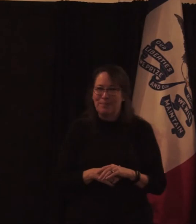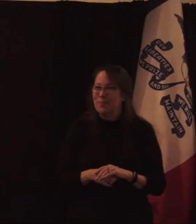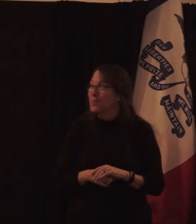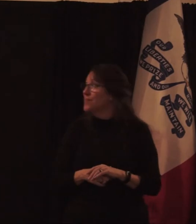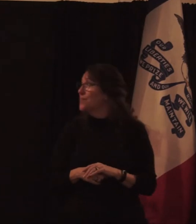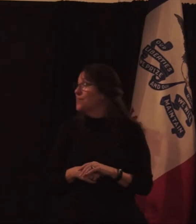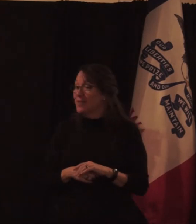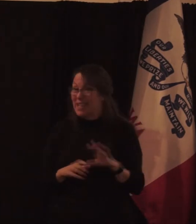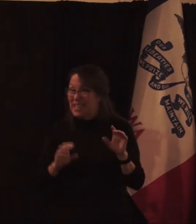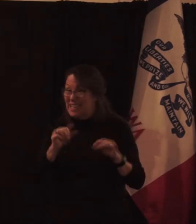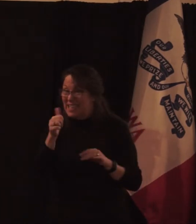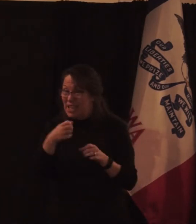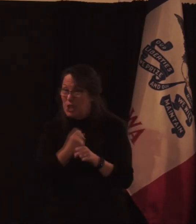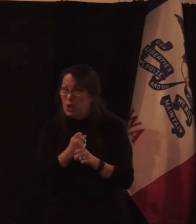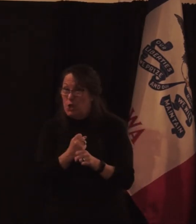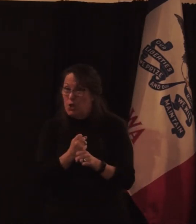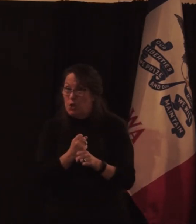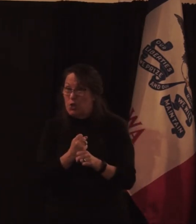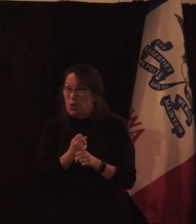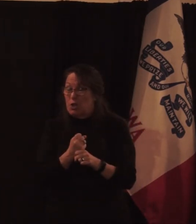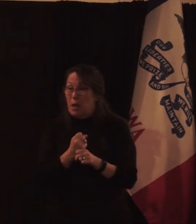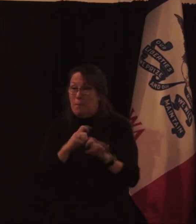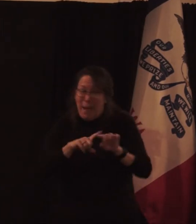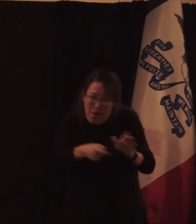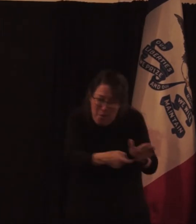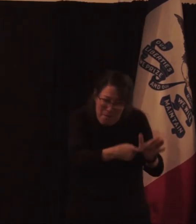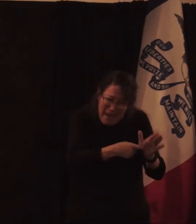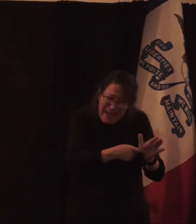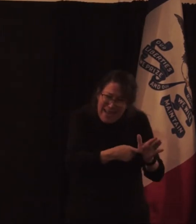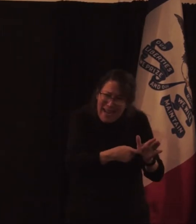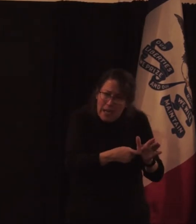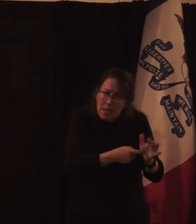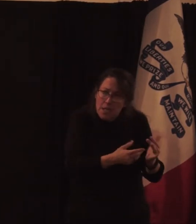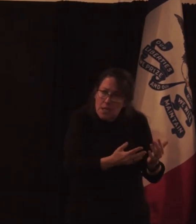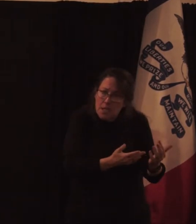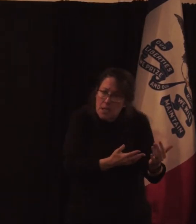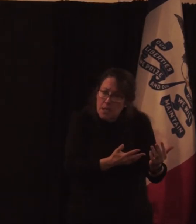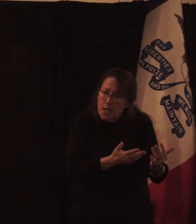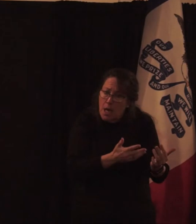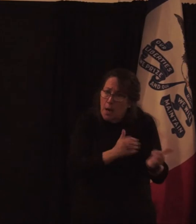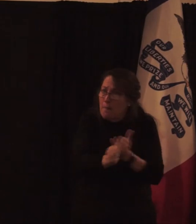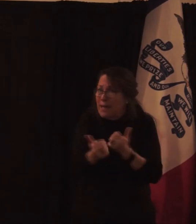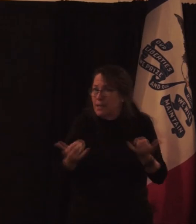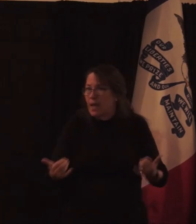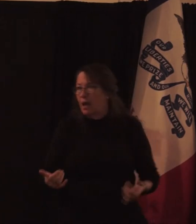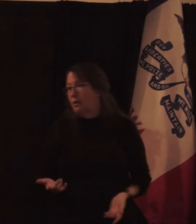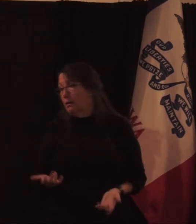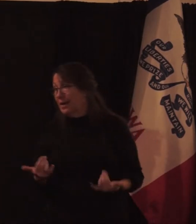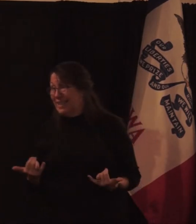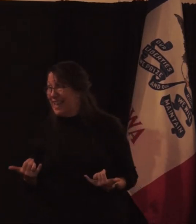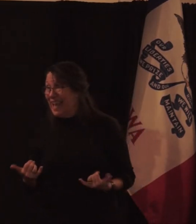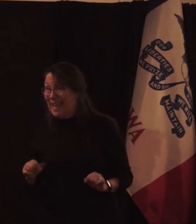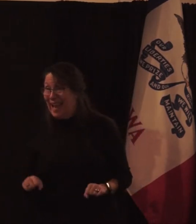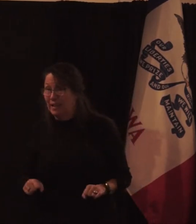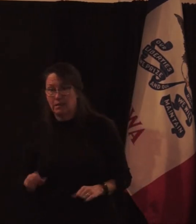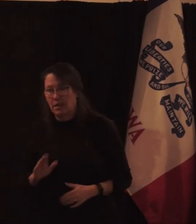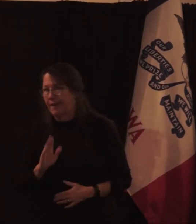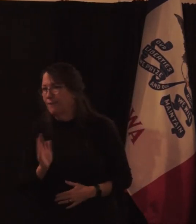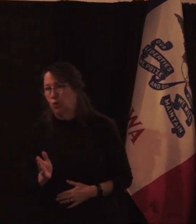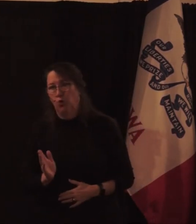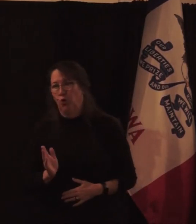I gave them 10 years to implement it, but it was a mandate. God, try to get a mandate passed today, right, Chris, on something like that? Never get it